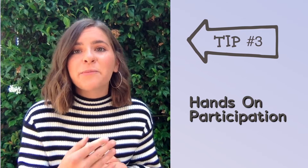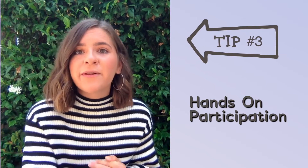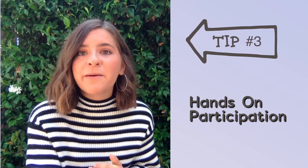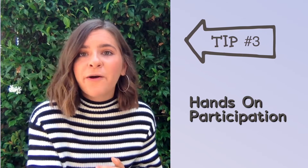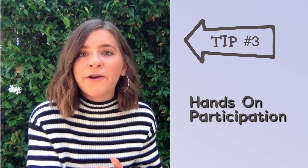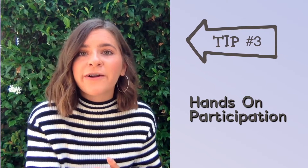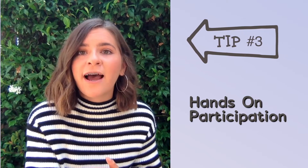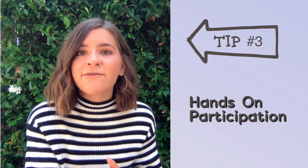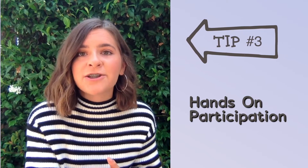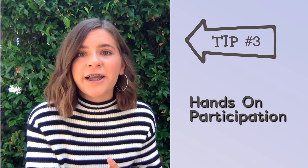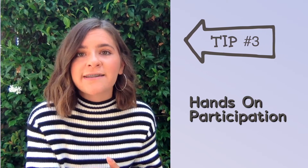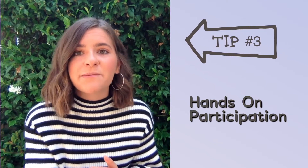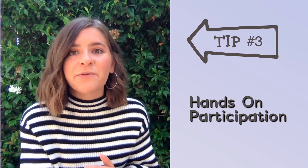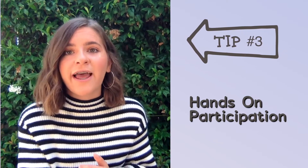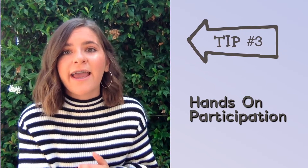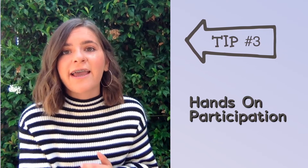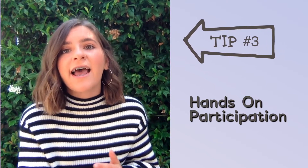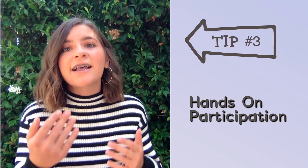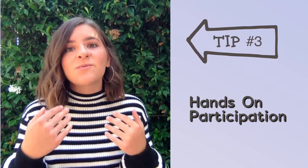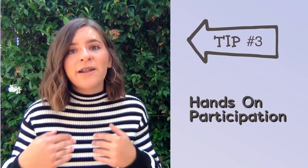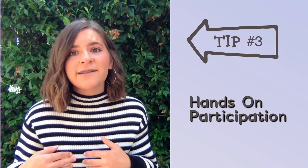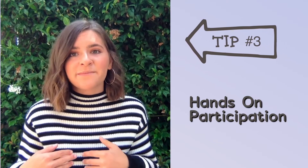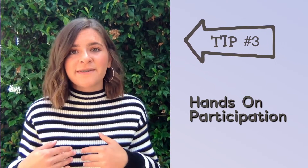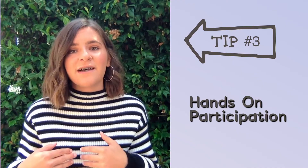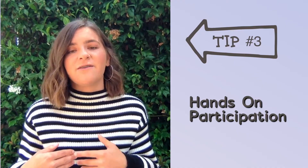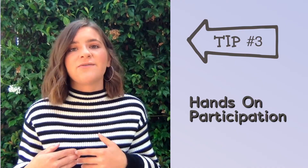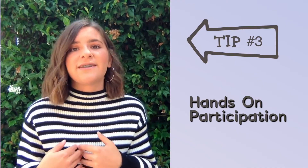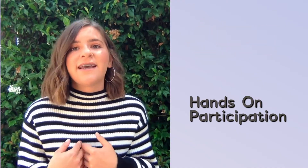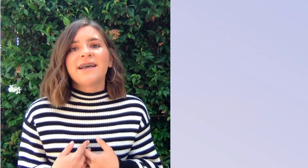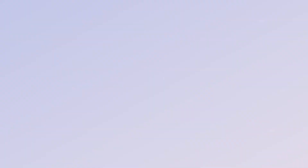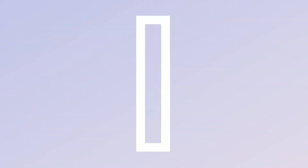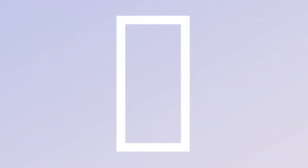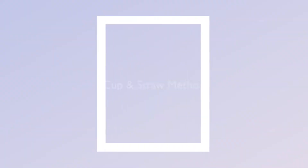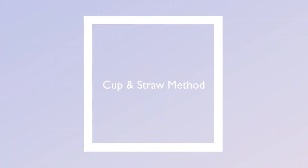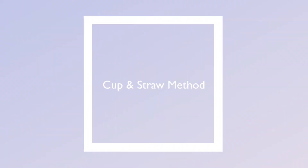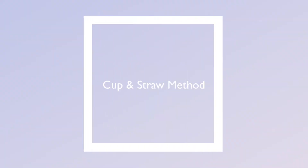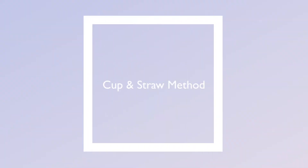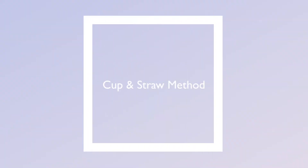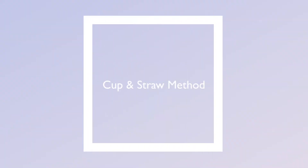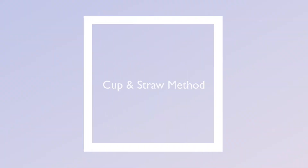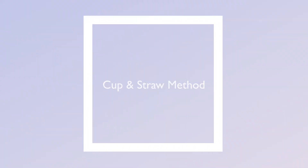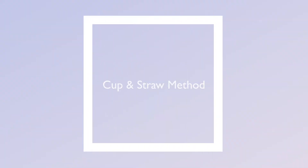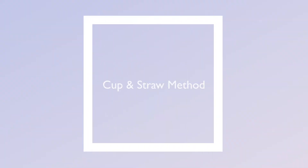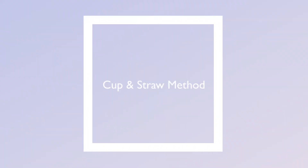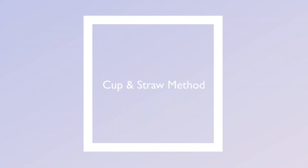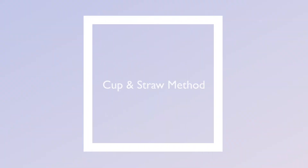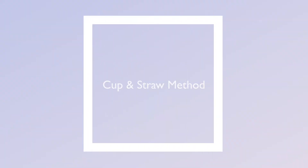let their play partner have a chance to play as well as themselves.